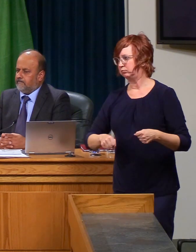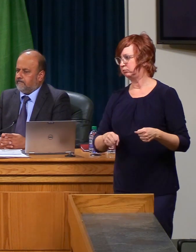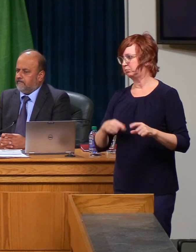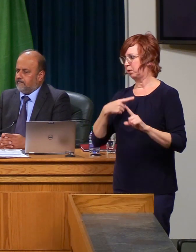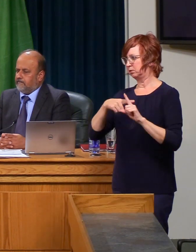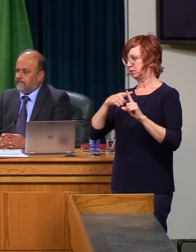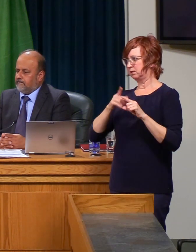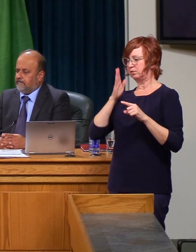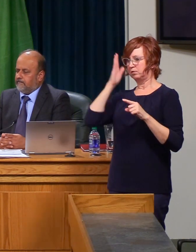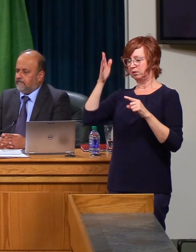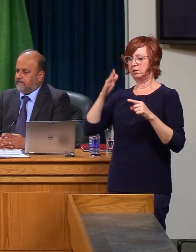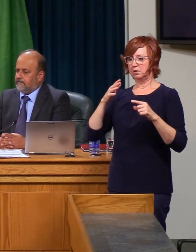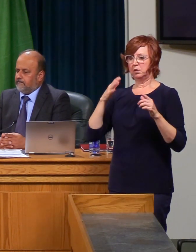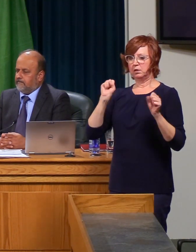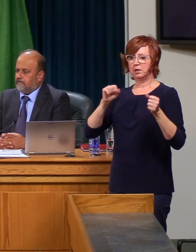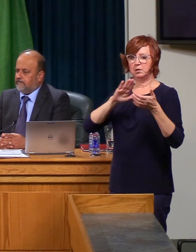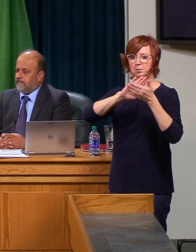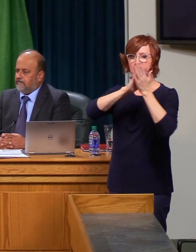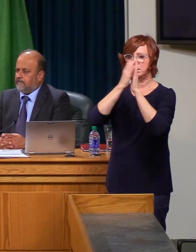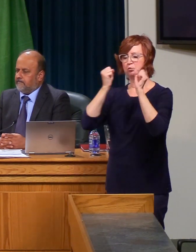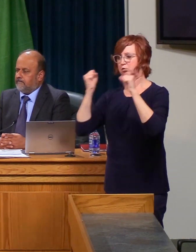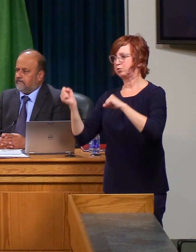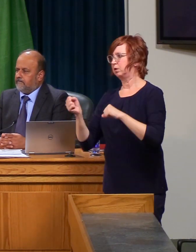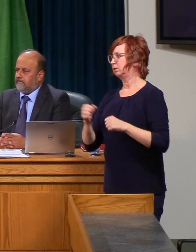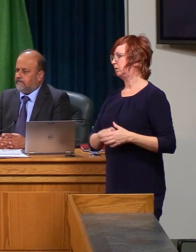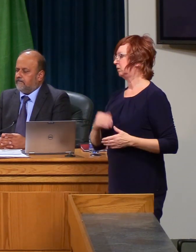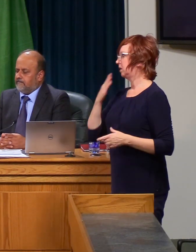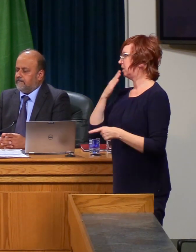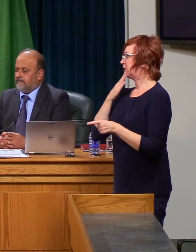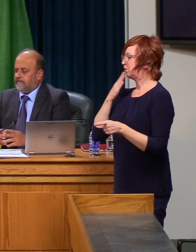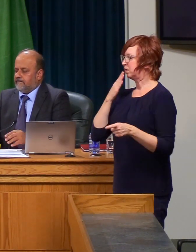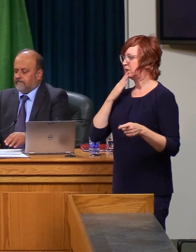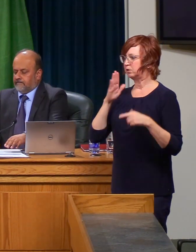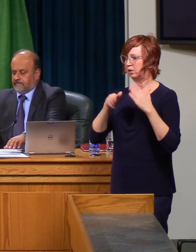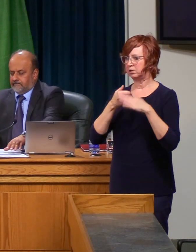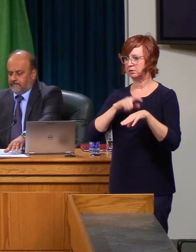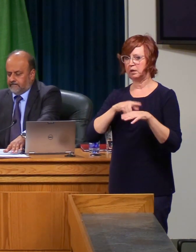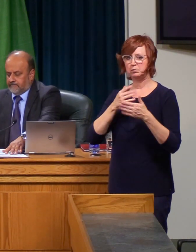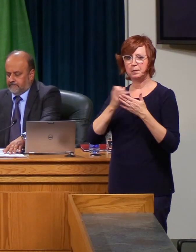prosperous economy that we know it can be. Thanks very much, everyone. That's all the time we have for today.